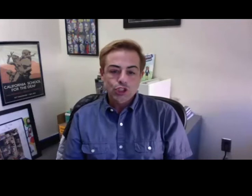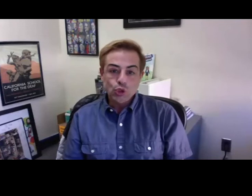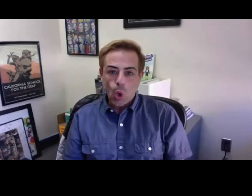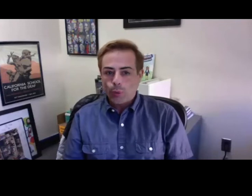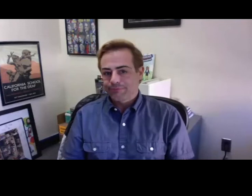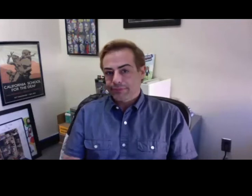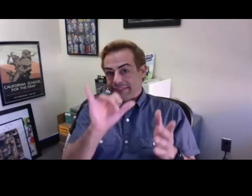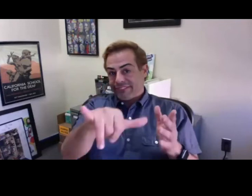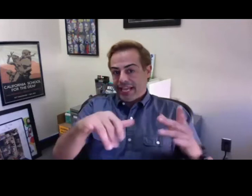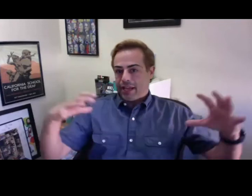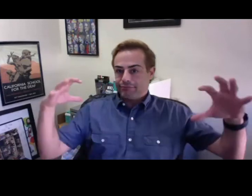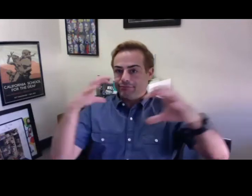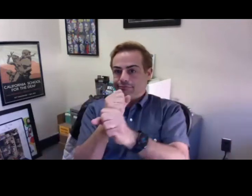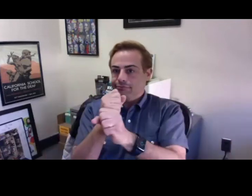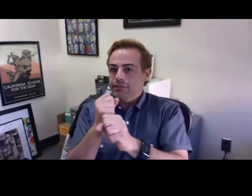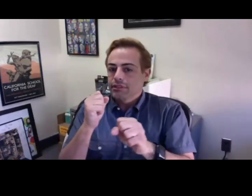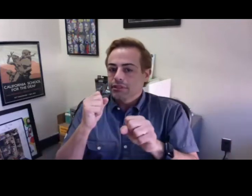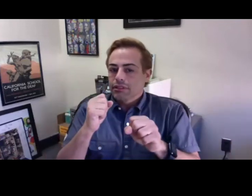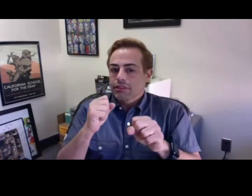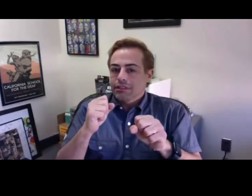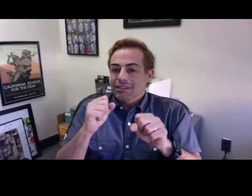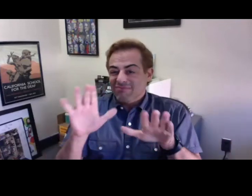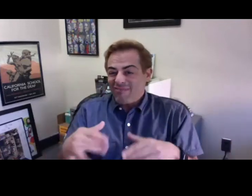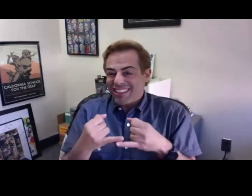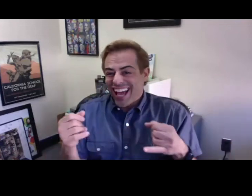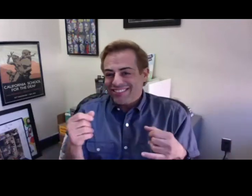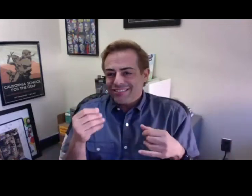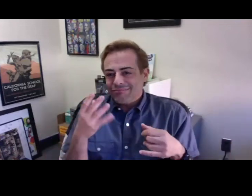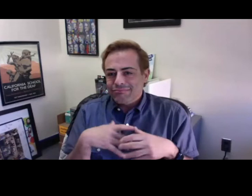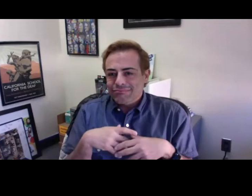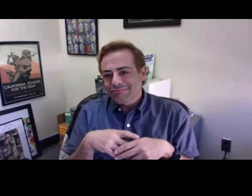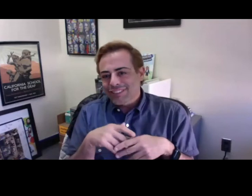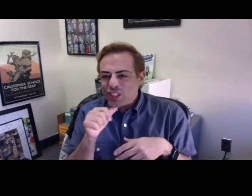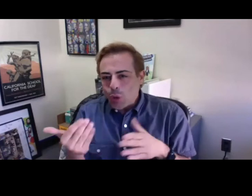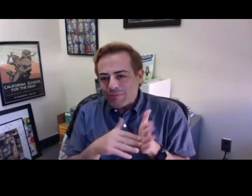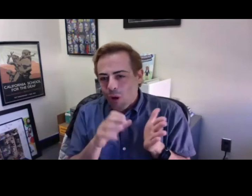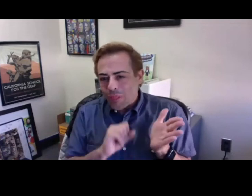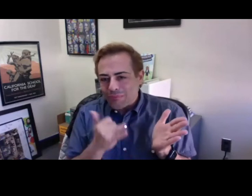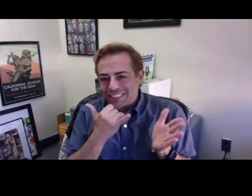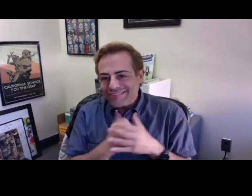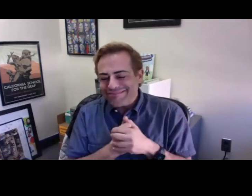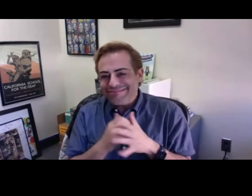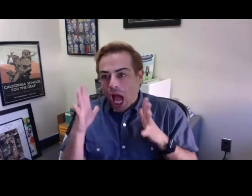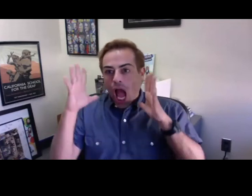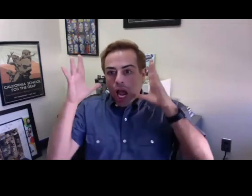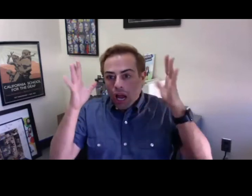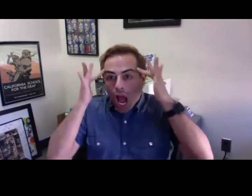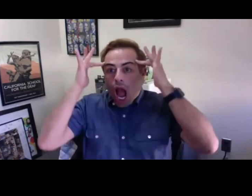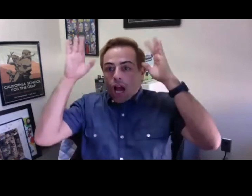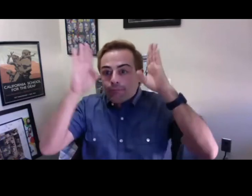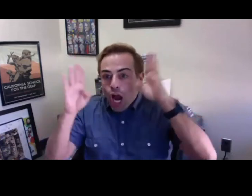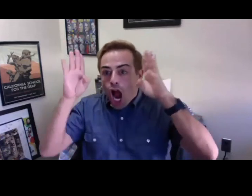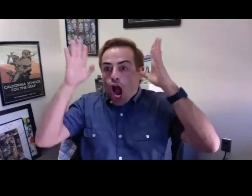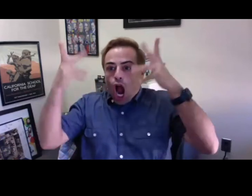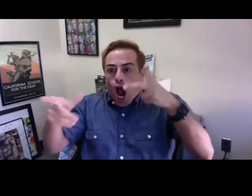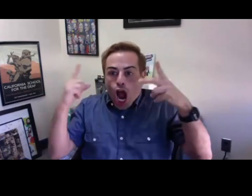it helps all the kids. So kind of in summary, the bottom line is